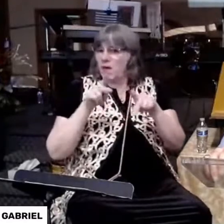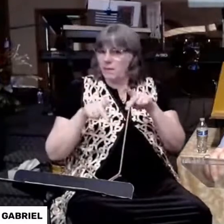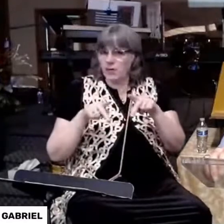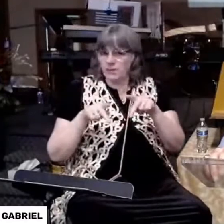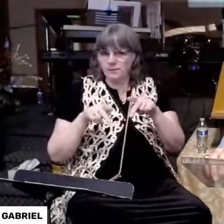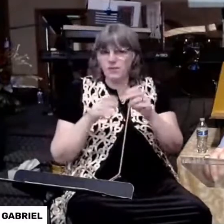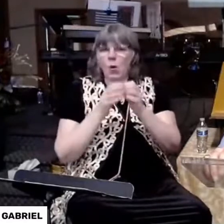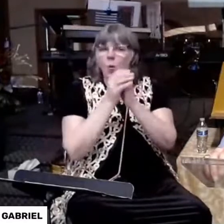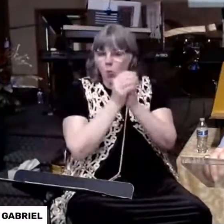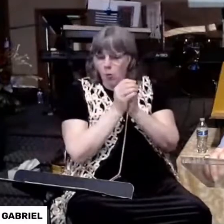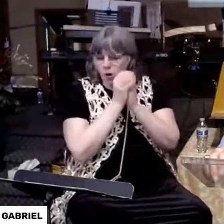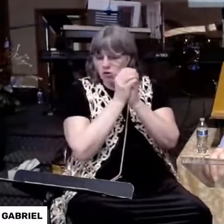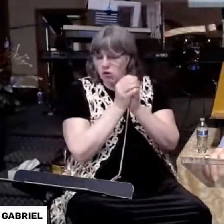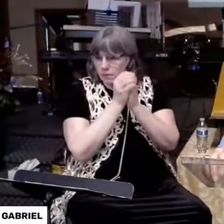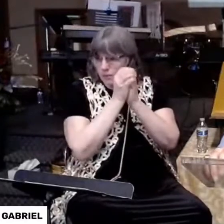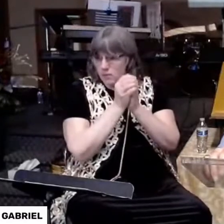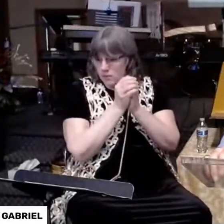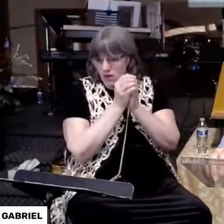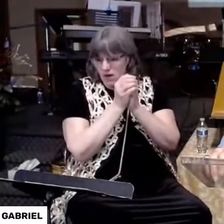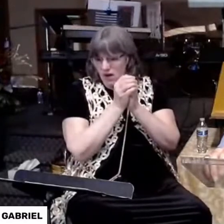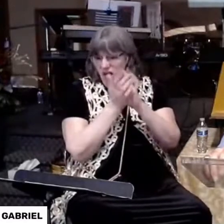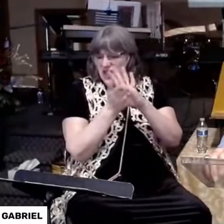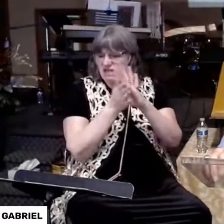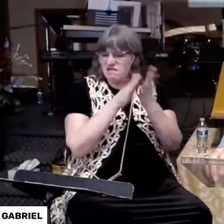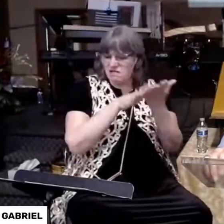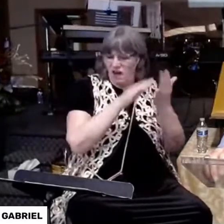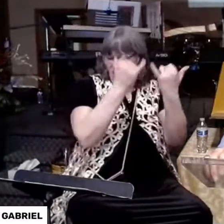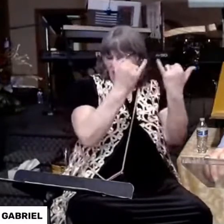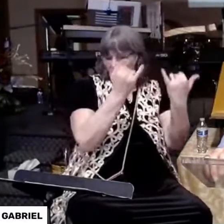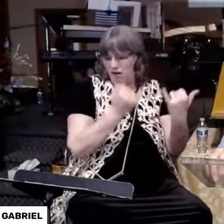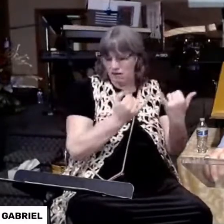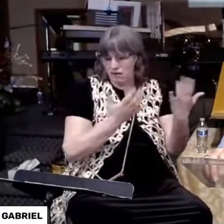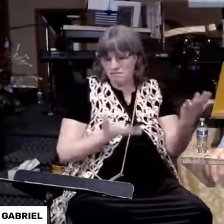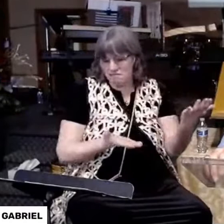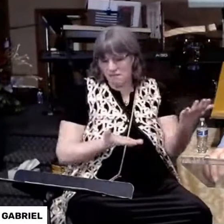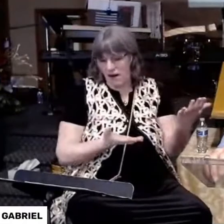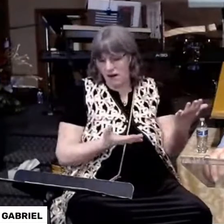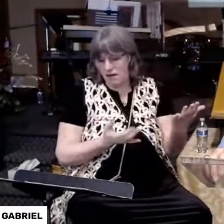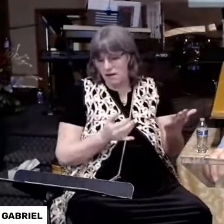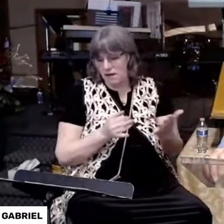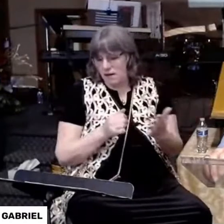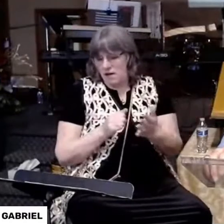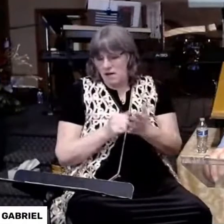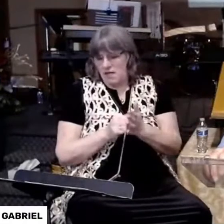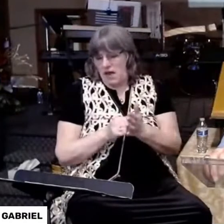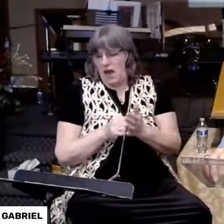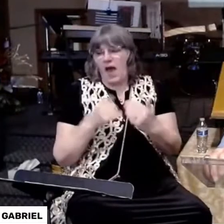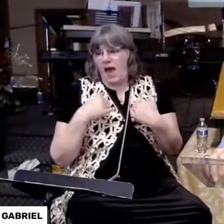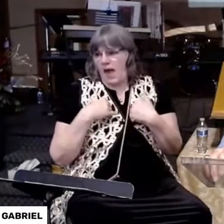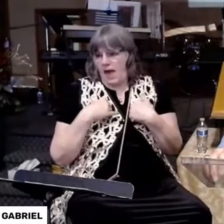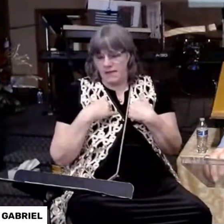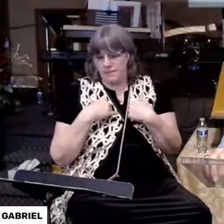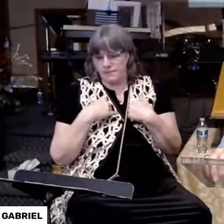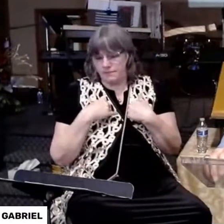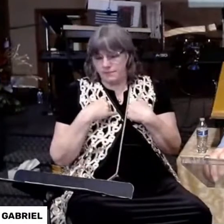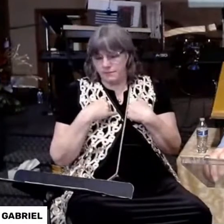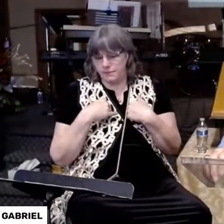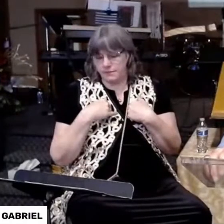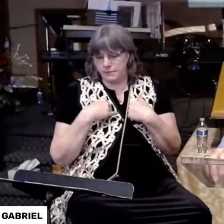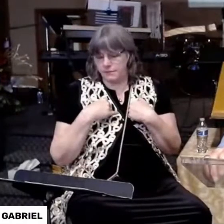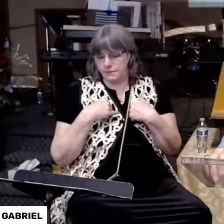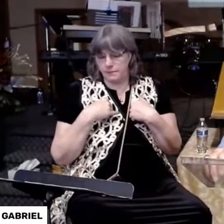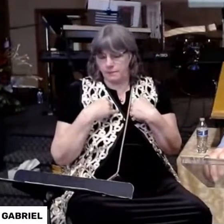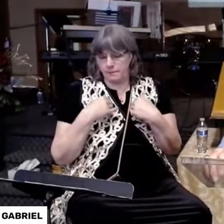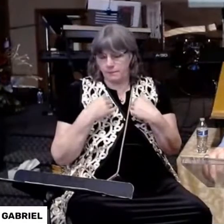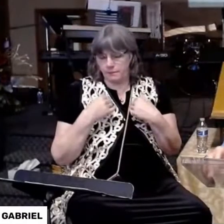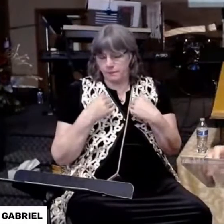upon themselves, with the limitations and powers of that leadership, all kinds of